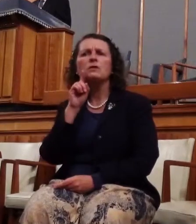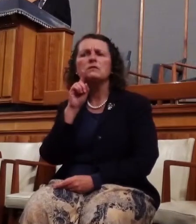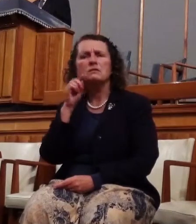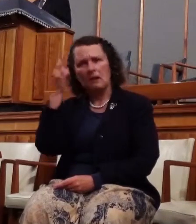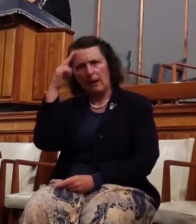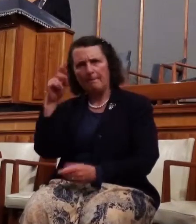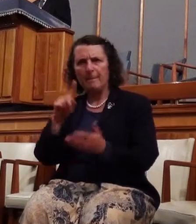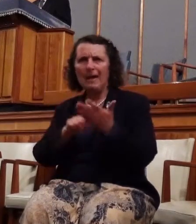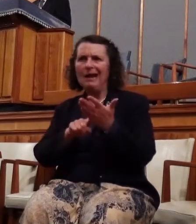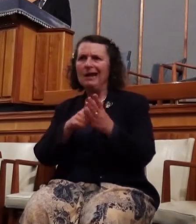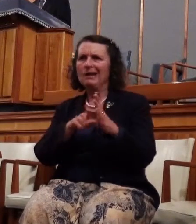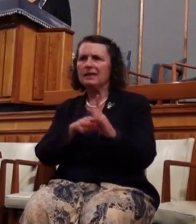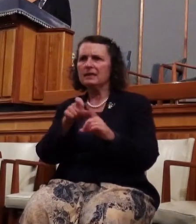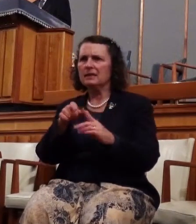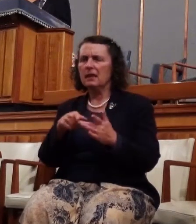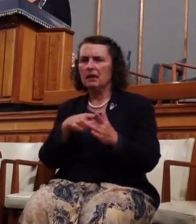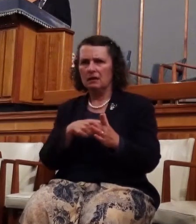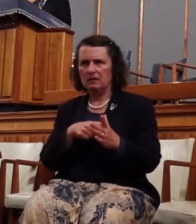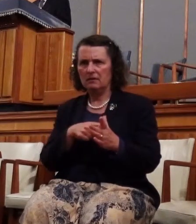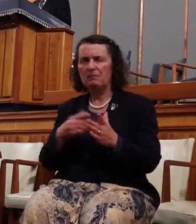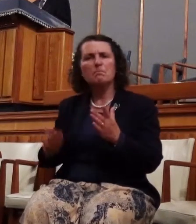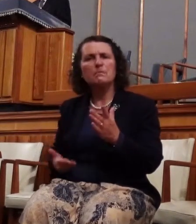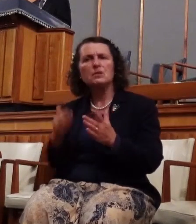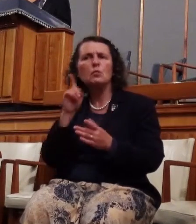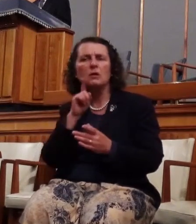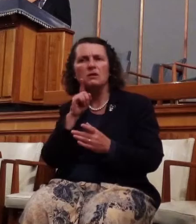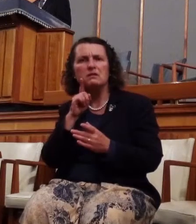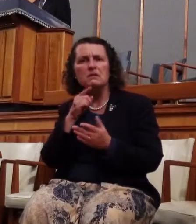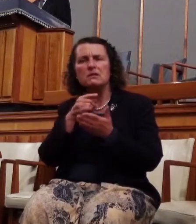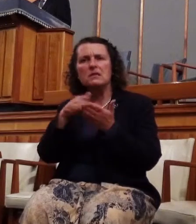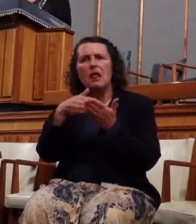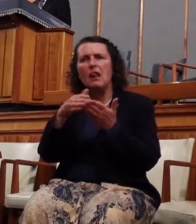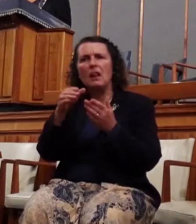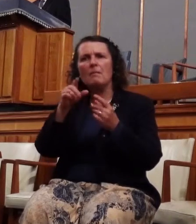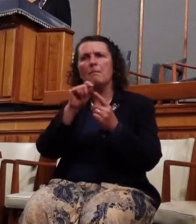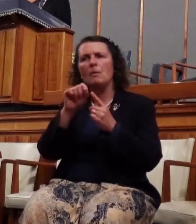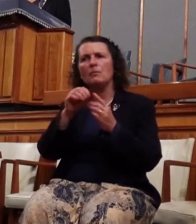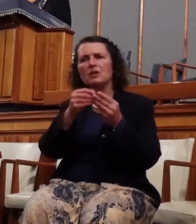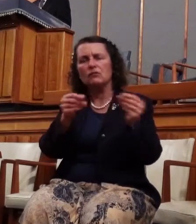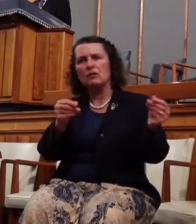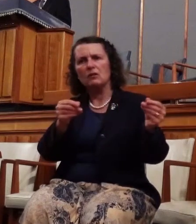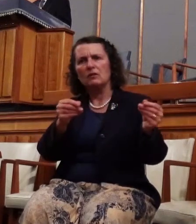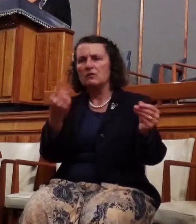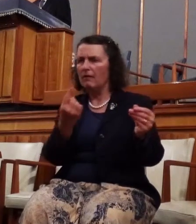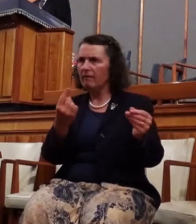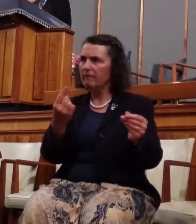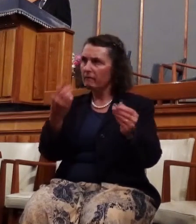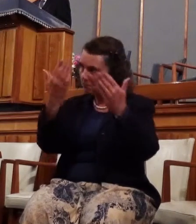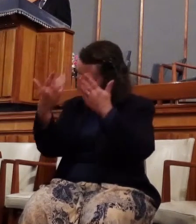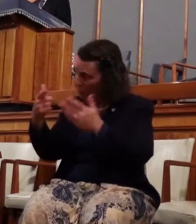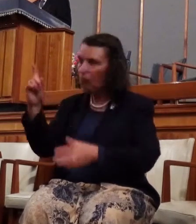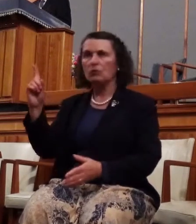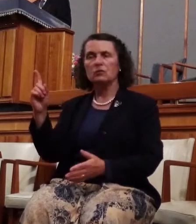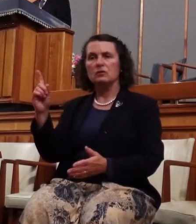a seller of purple, of the city of Thyatira, which worshipped God, heard us, whose heart